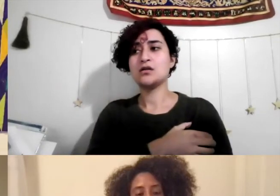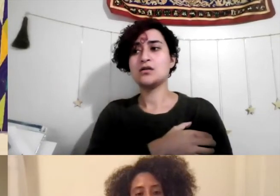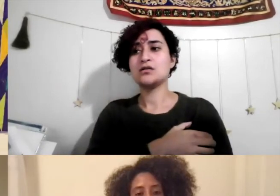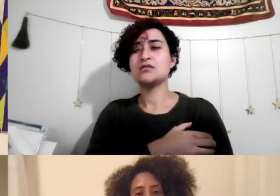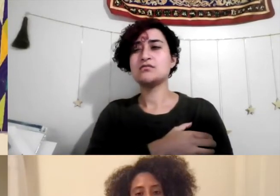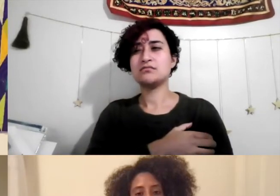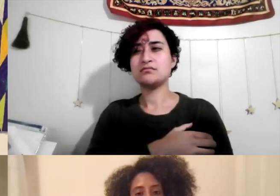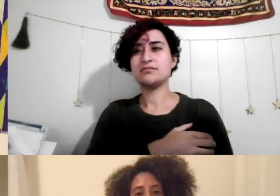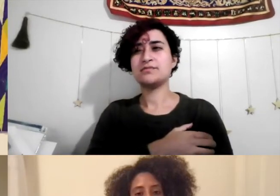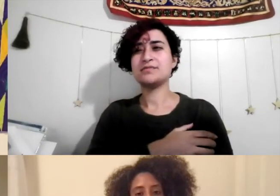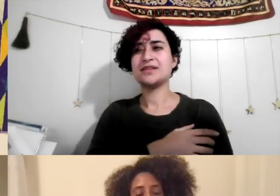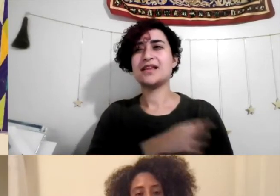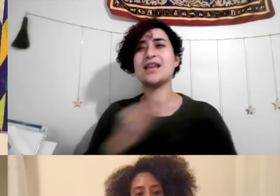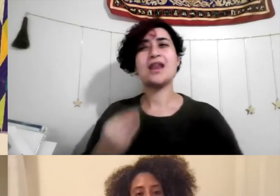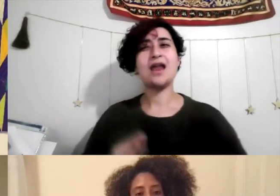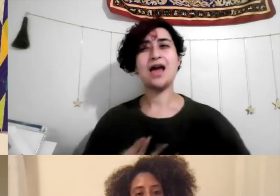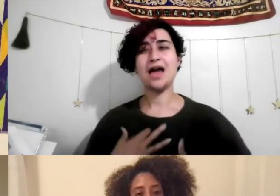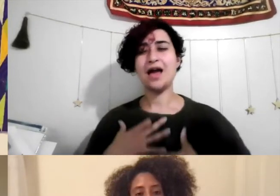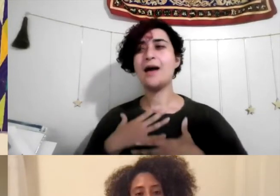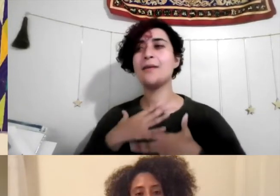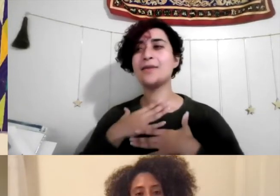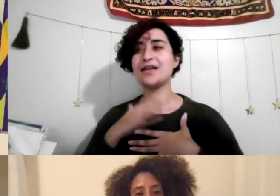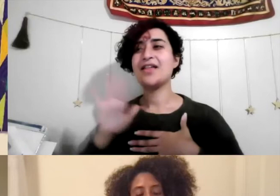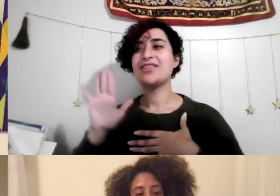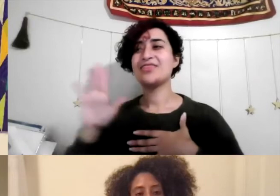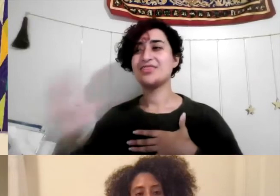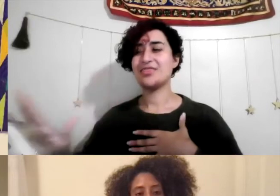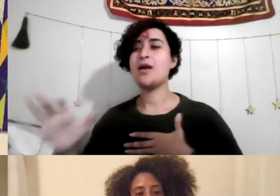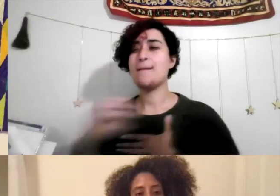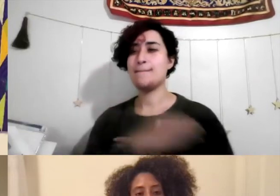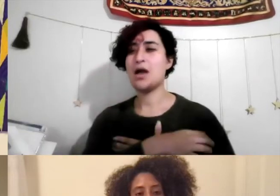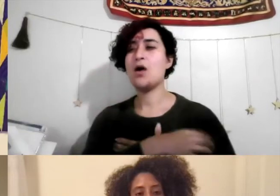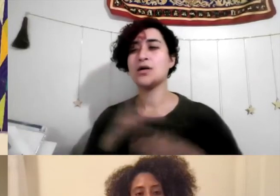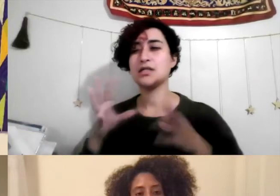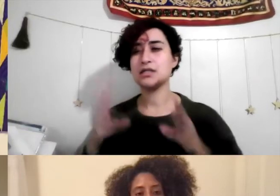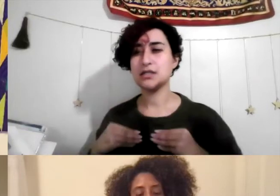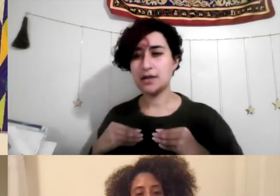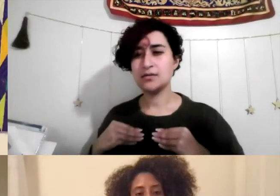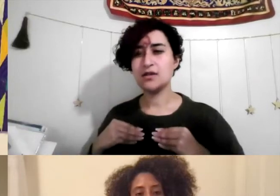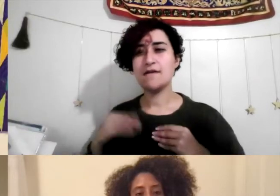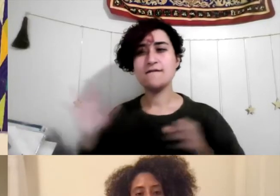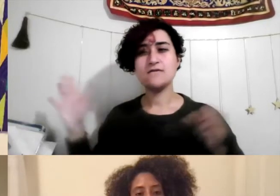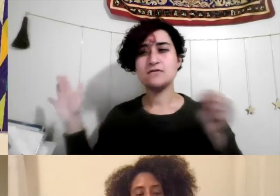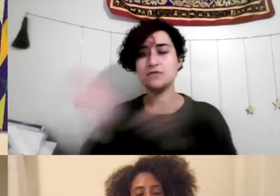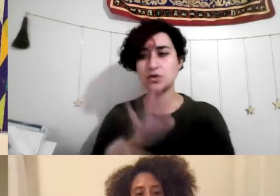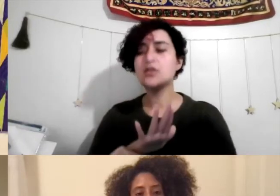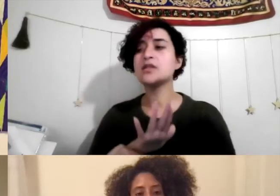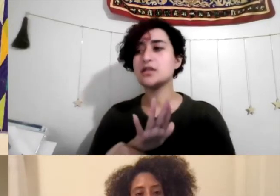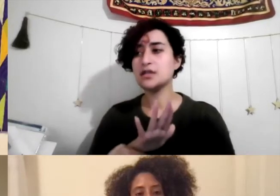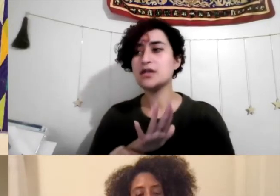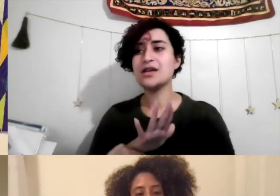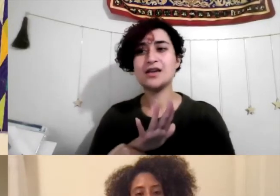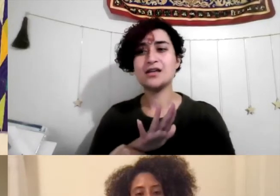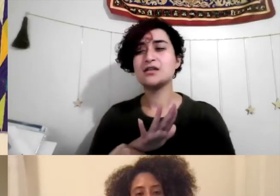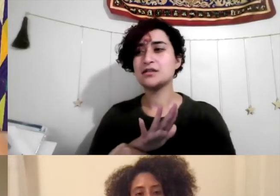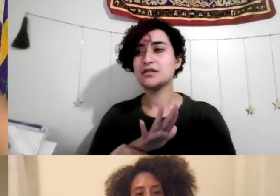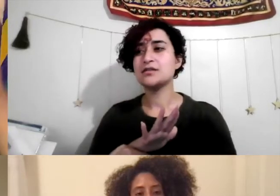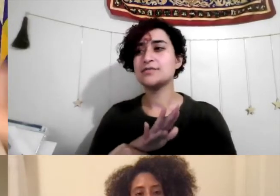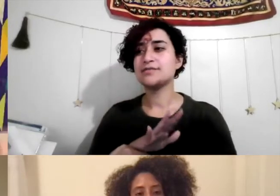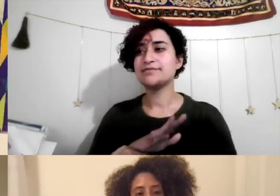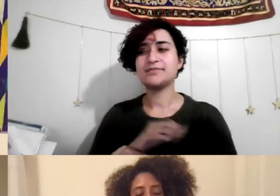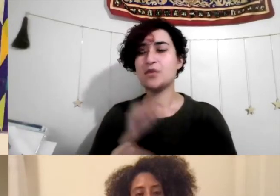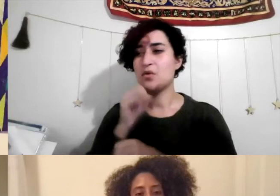and inhabit their power fully and wholly,